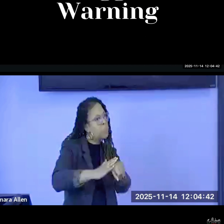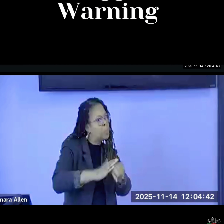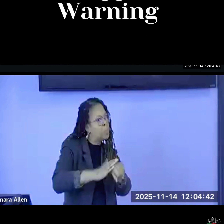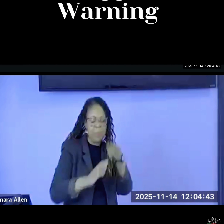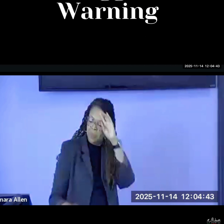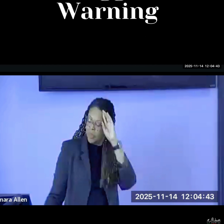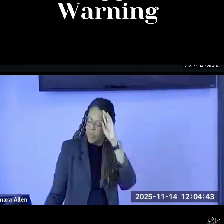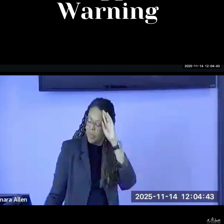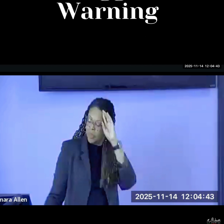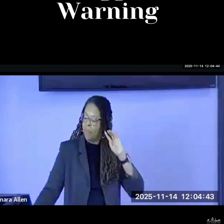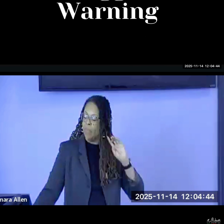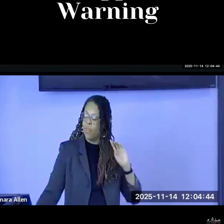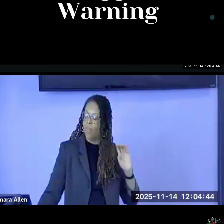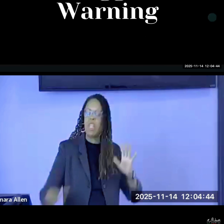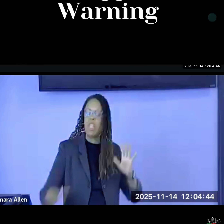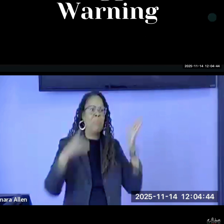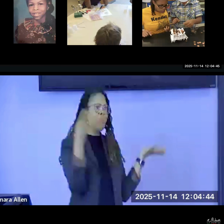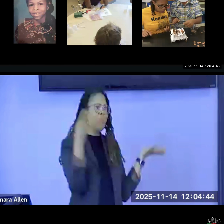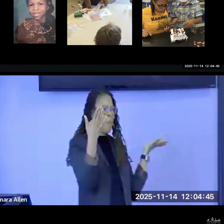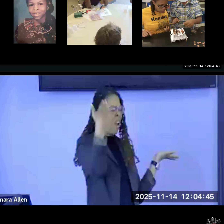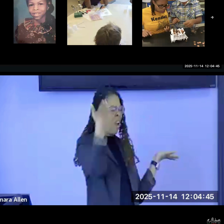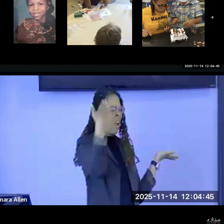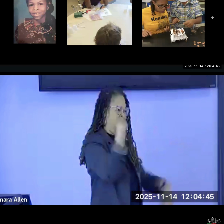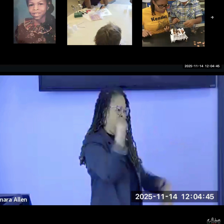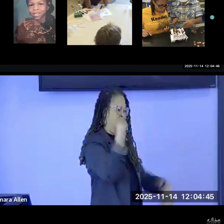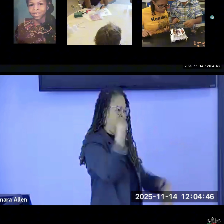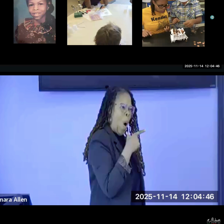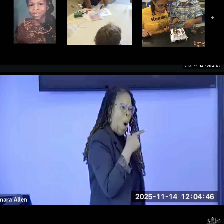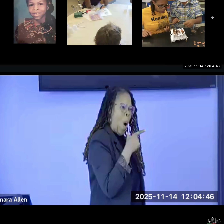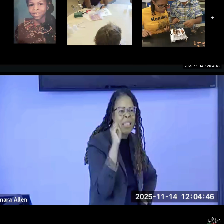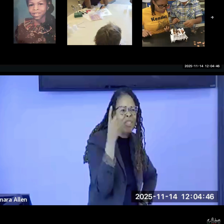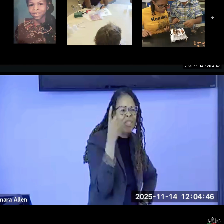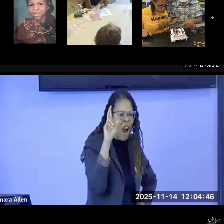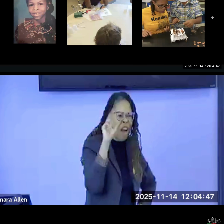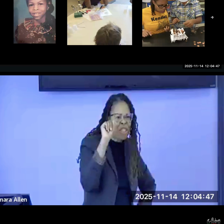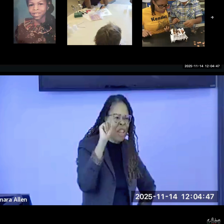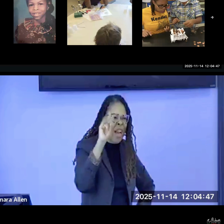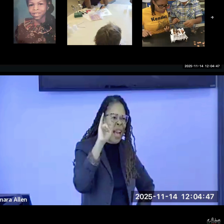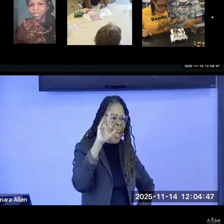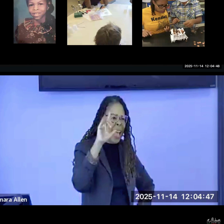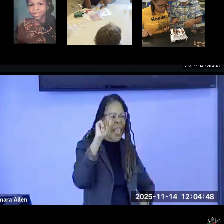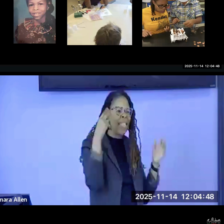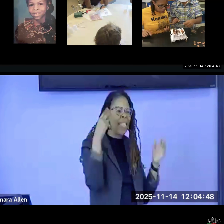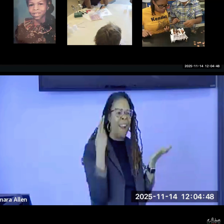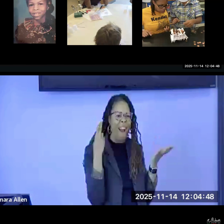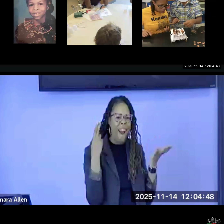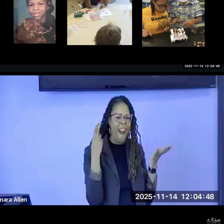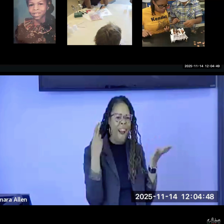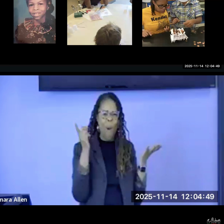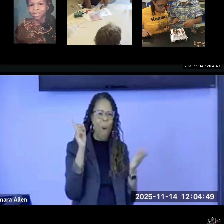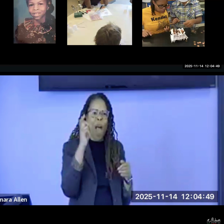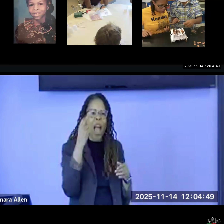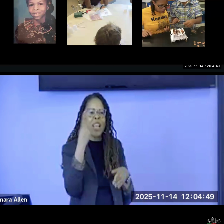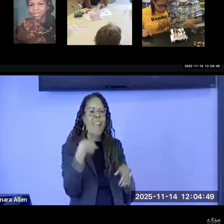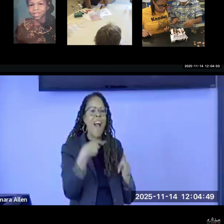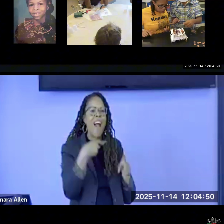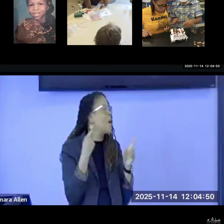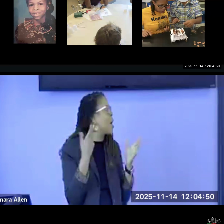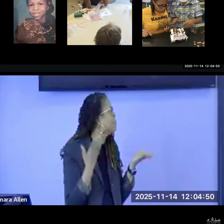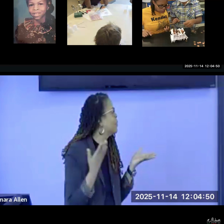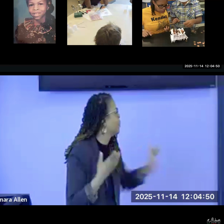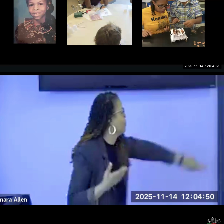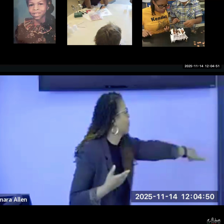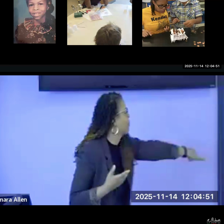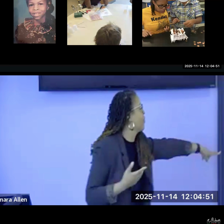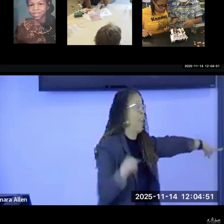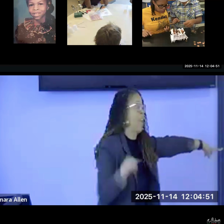filter or remove their experiences, so I just want to let you know slurs may also come up. So yes, Dr. Akilah